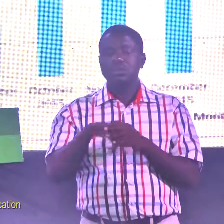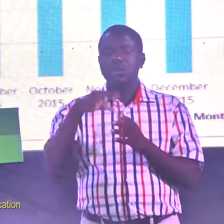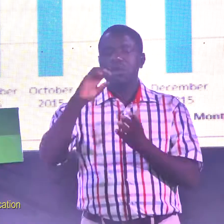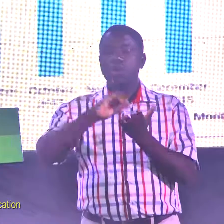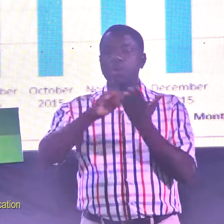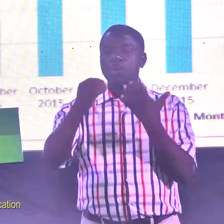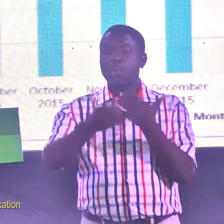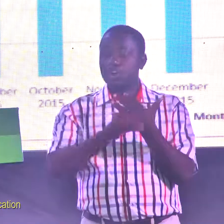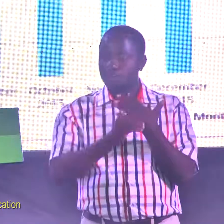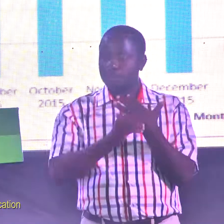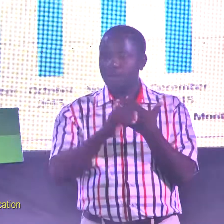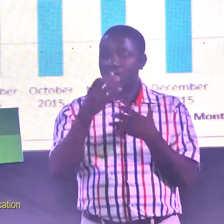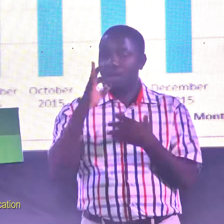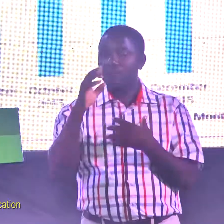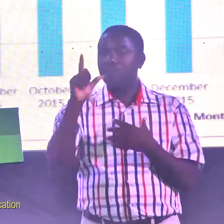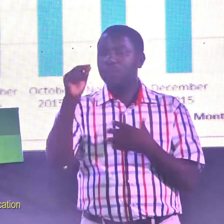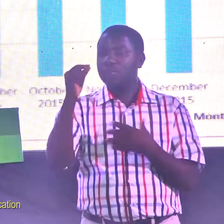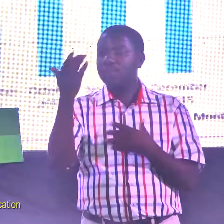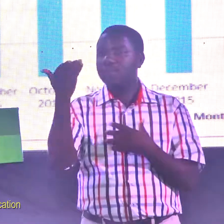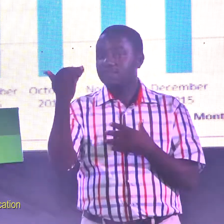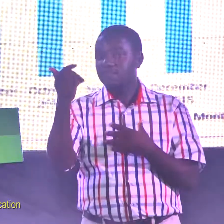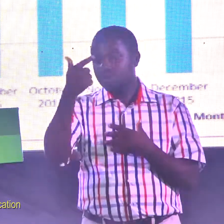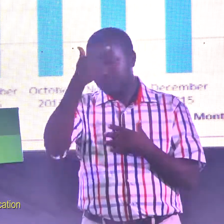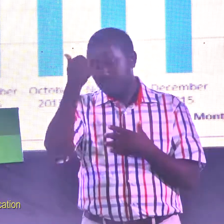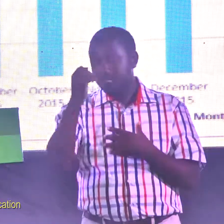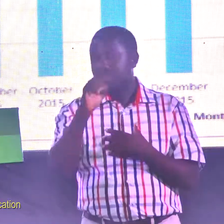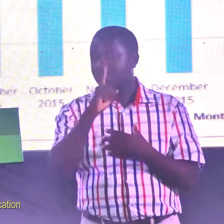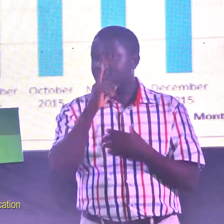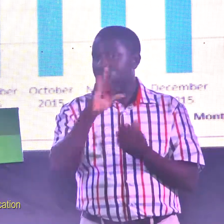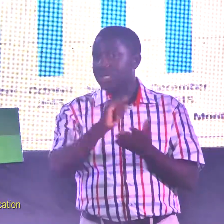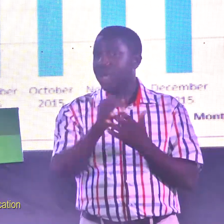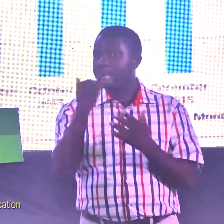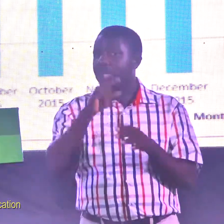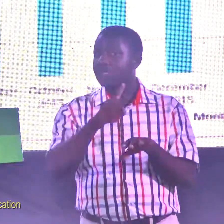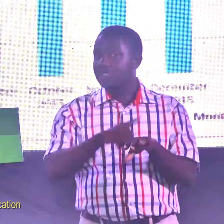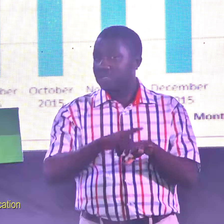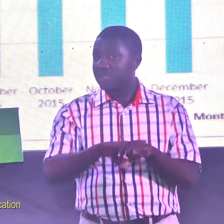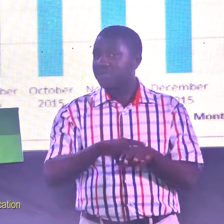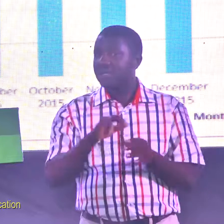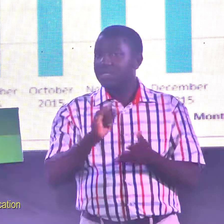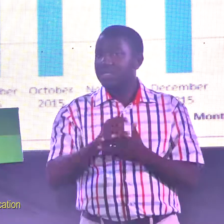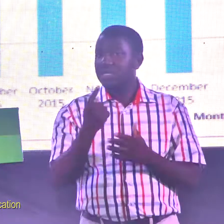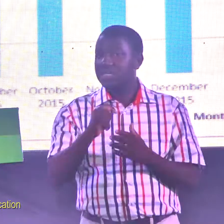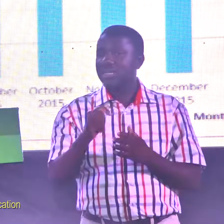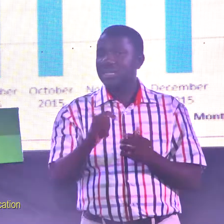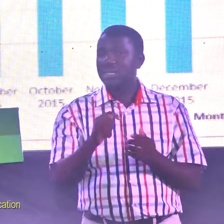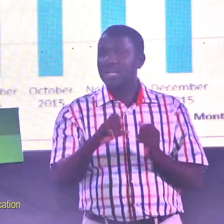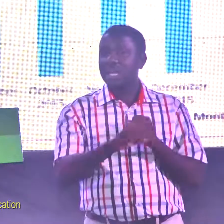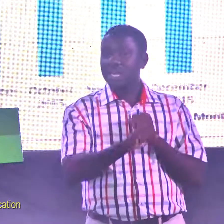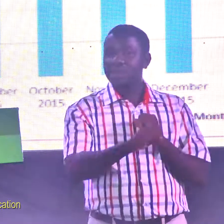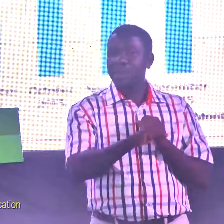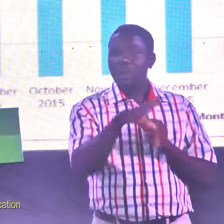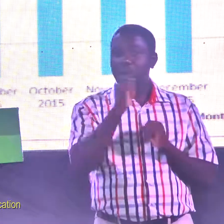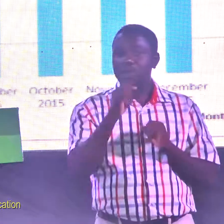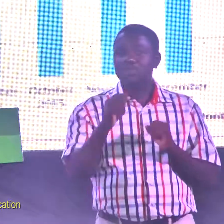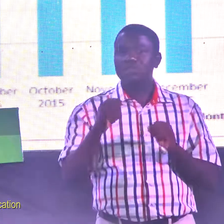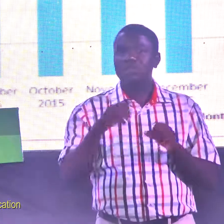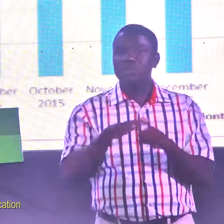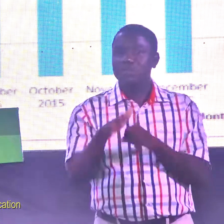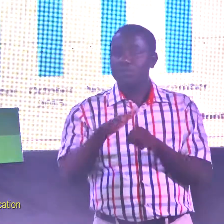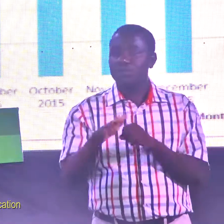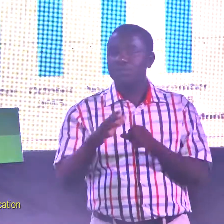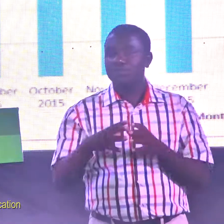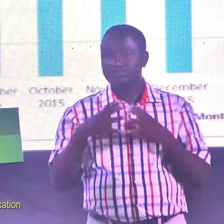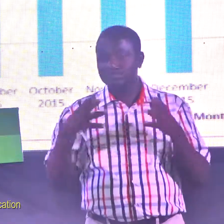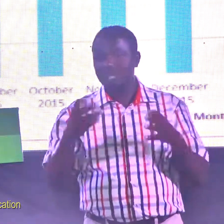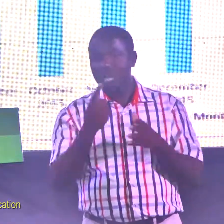October of 2015. This was due to the fact that by this time, the mobile campaign was in full force and voters